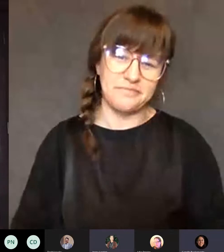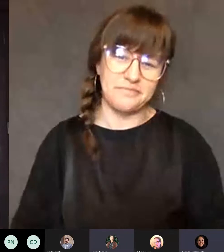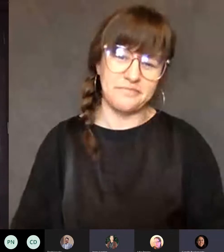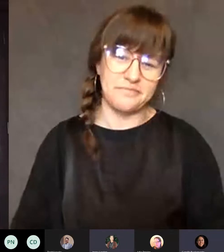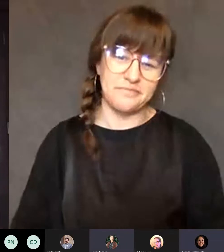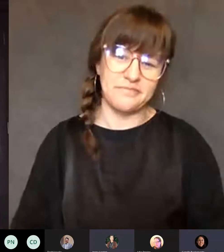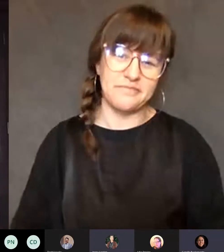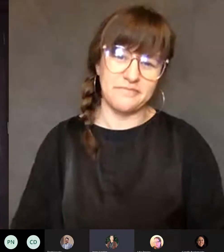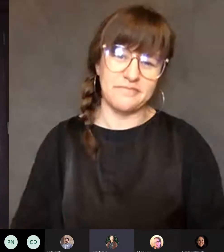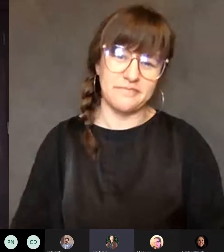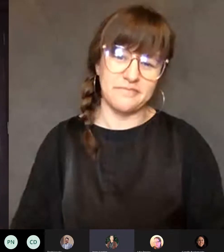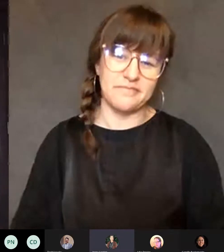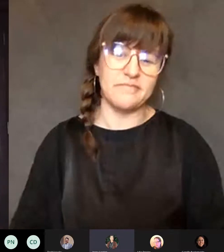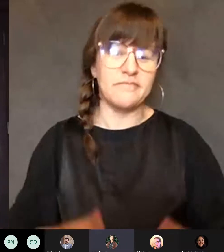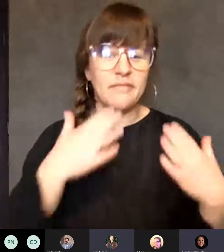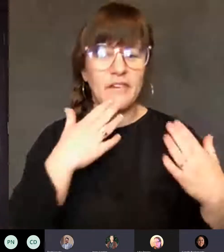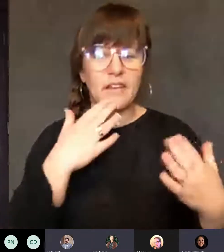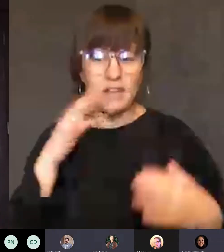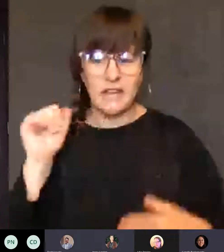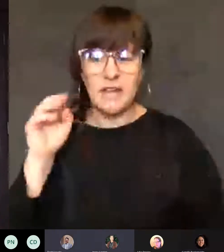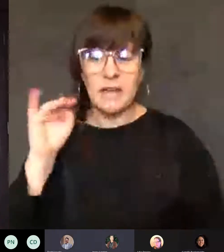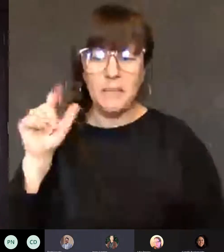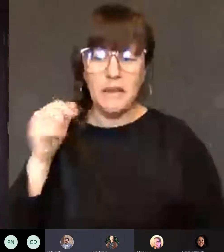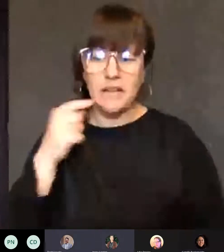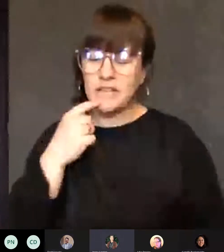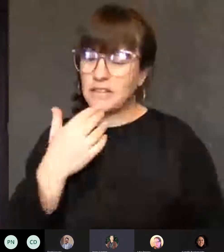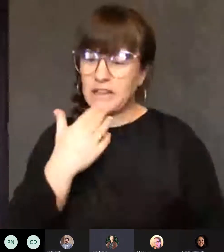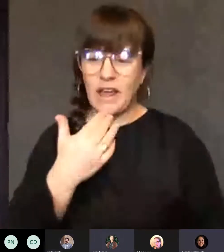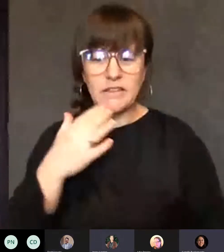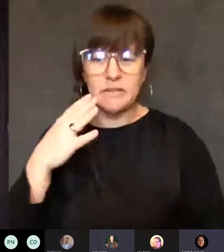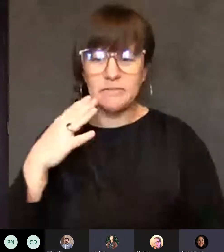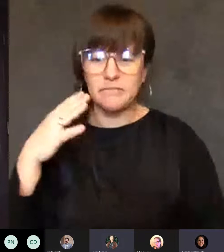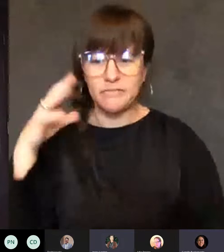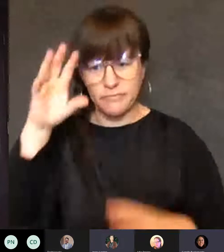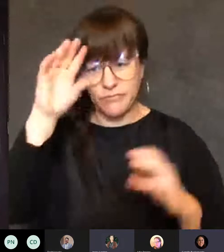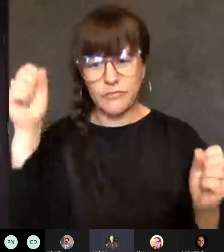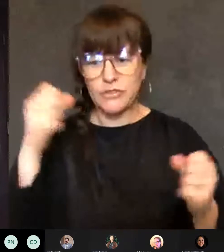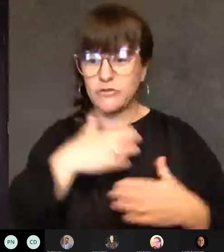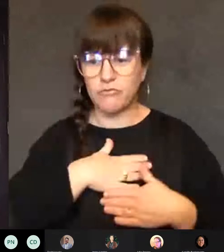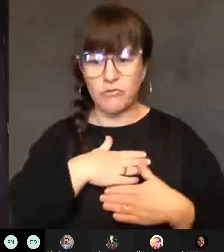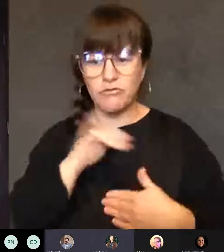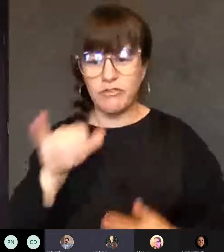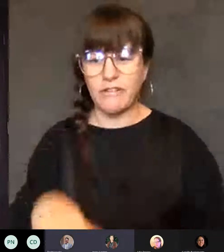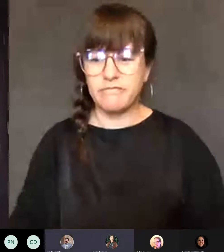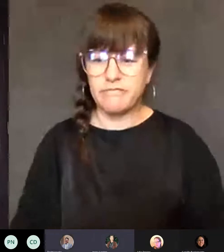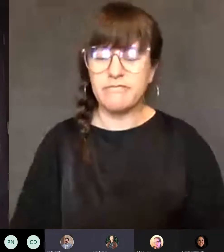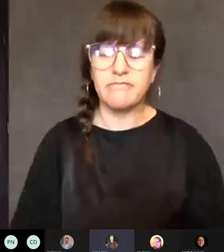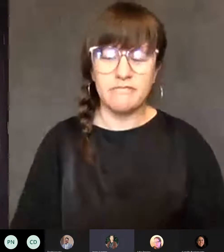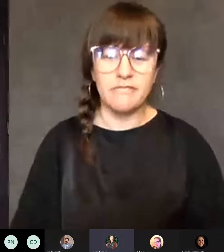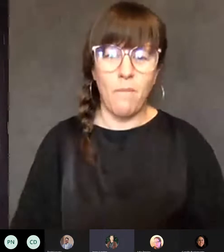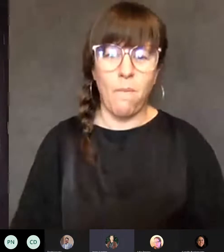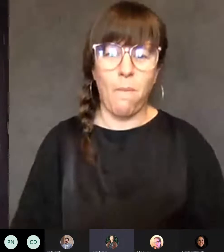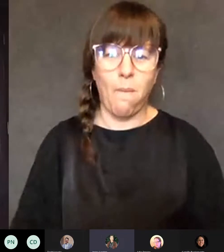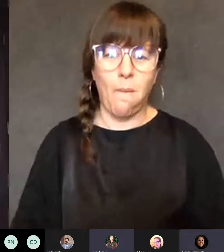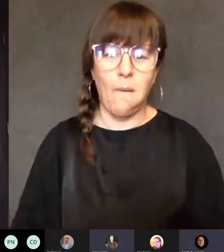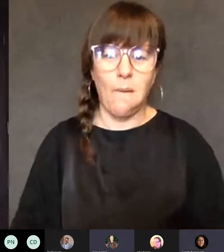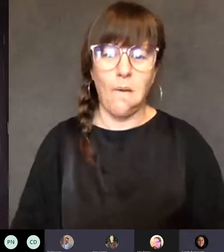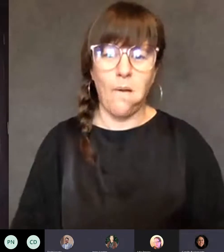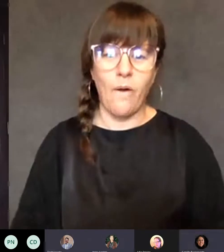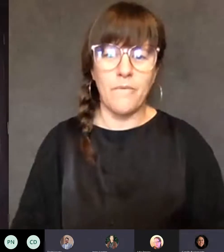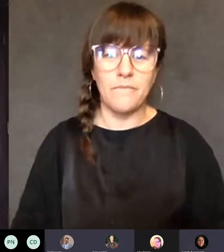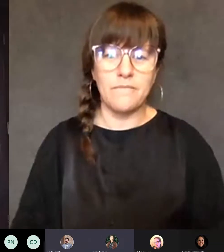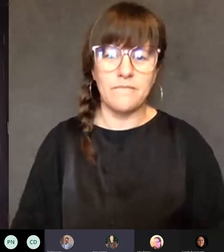Thanks, Becky. Thank you. That means the world to me. Really appreciate that. Sincerely. Well,